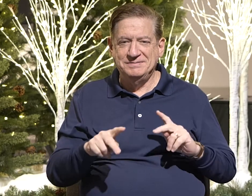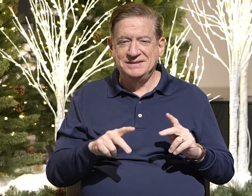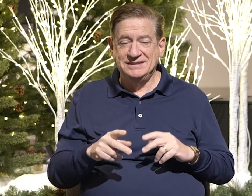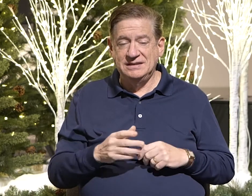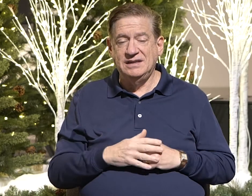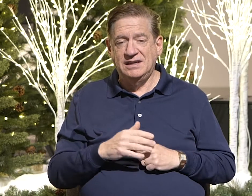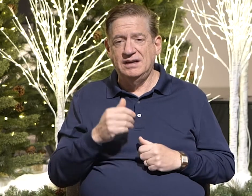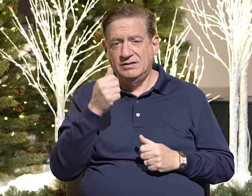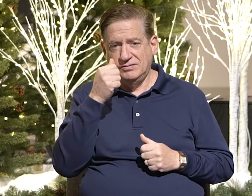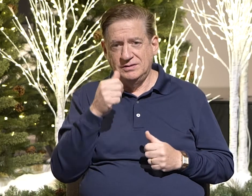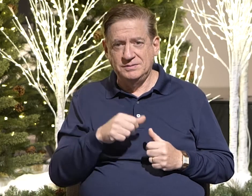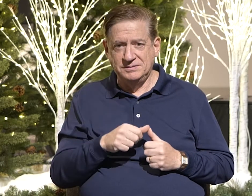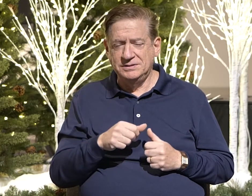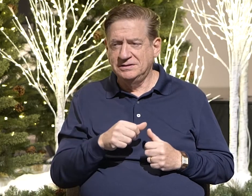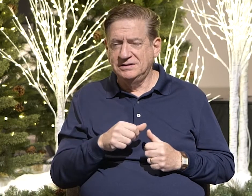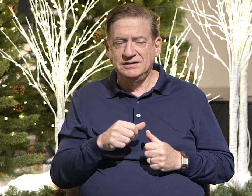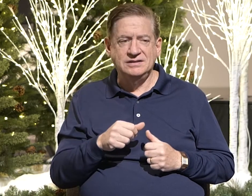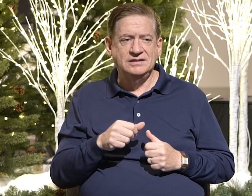I have a verse I want to share with you.